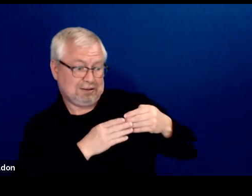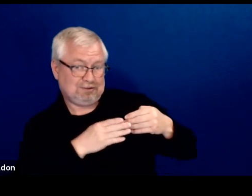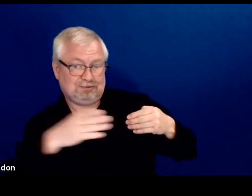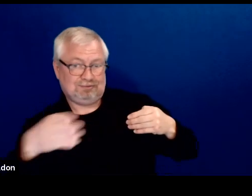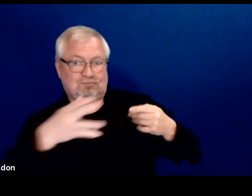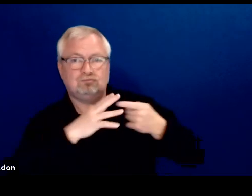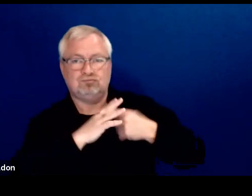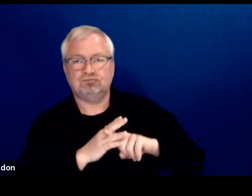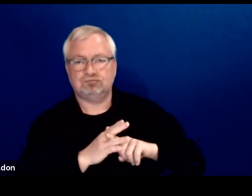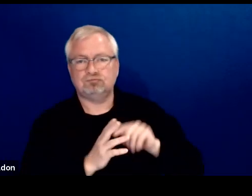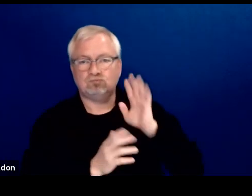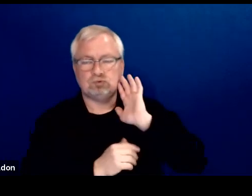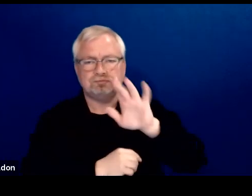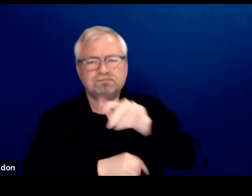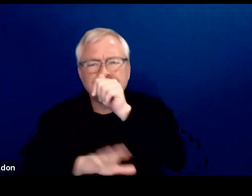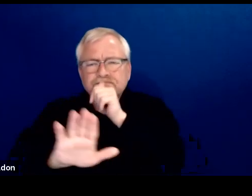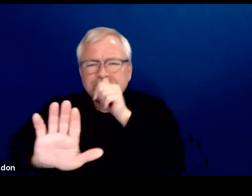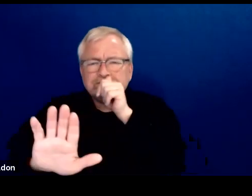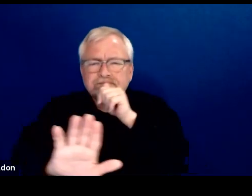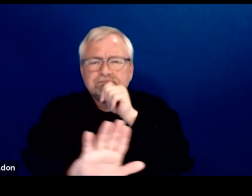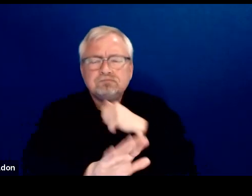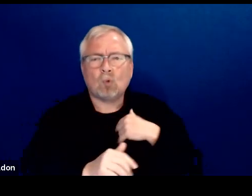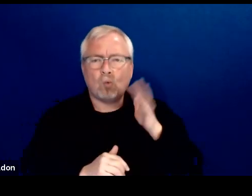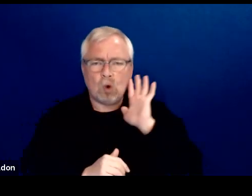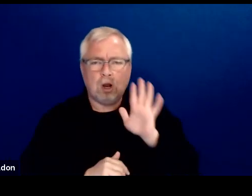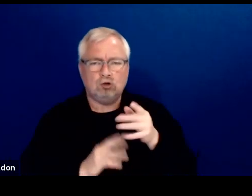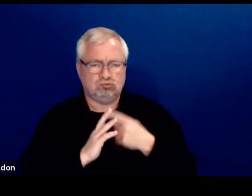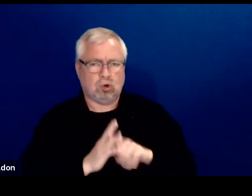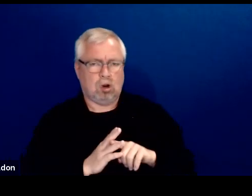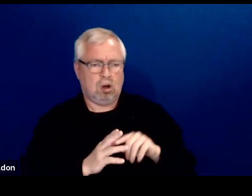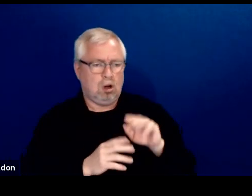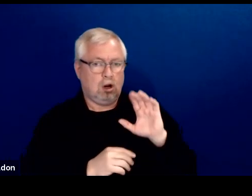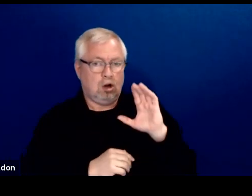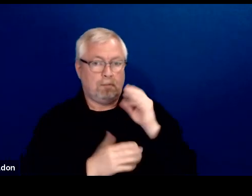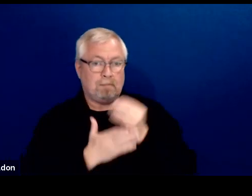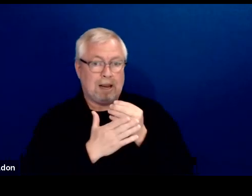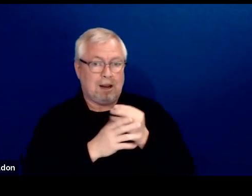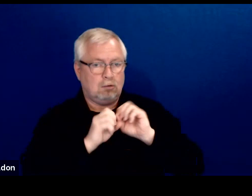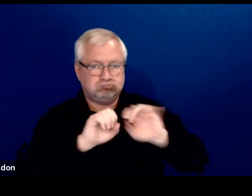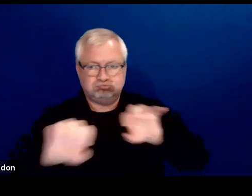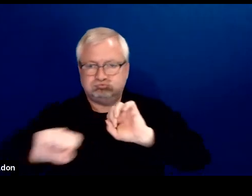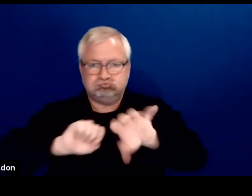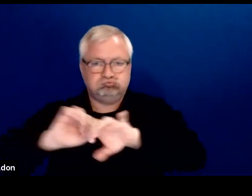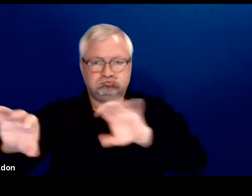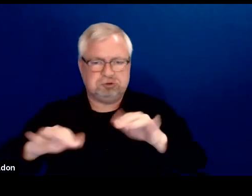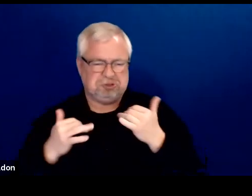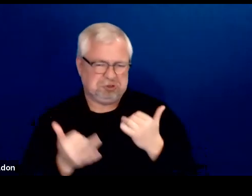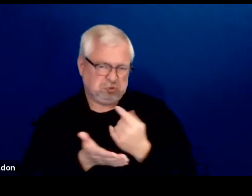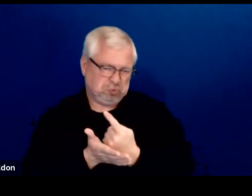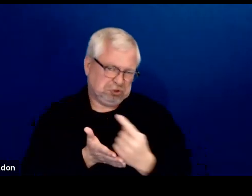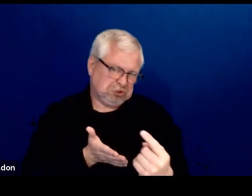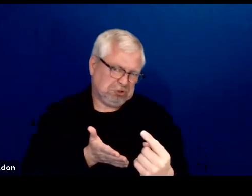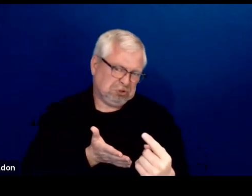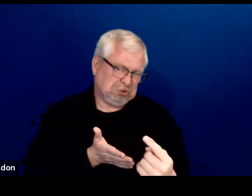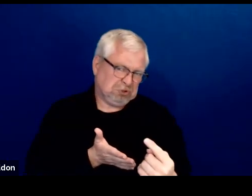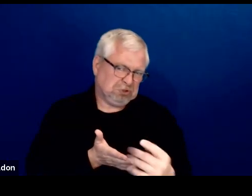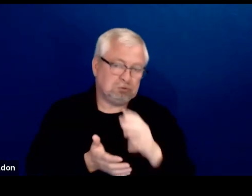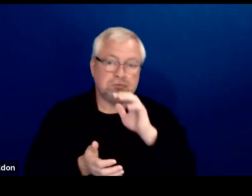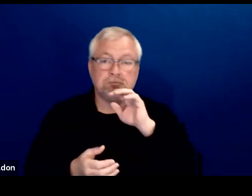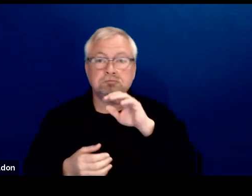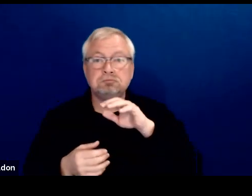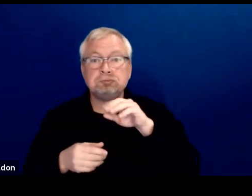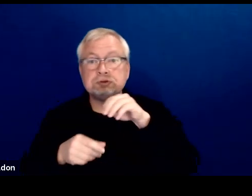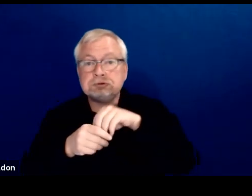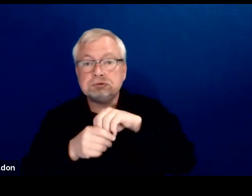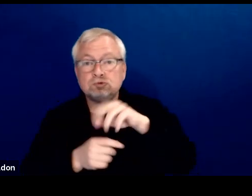patient, but we expect checks to hit into bank accounts as early as later this week. You may not see it inside of your actual platform on uimn.org, but it will end